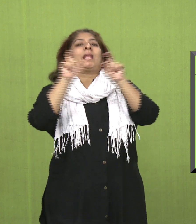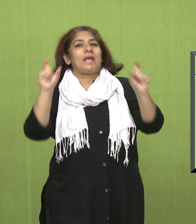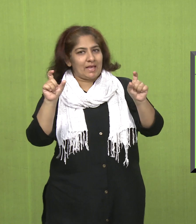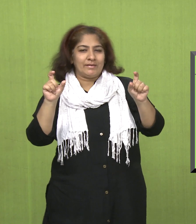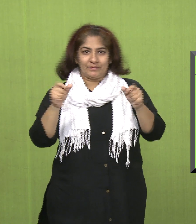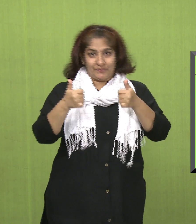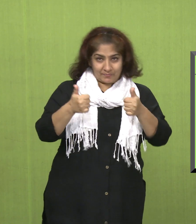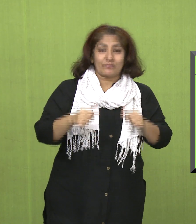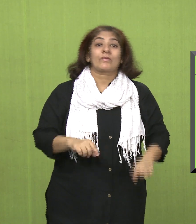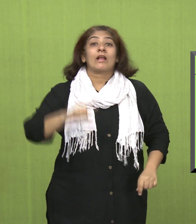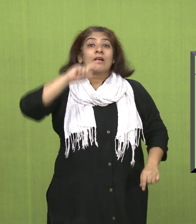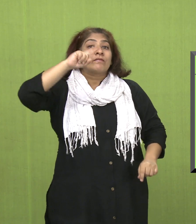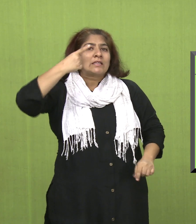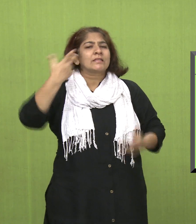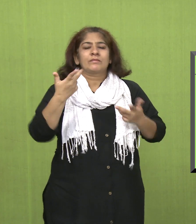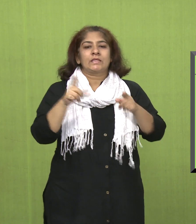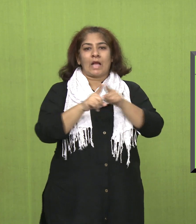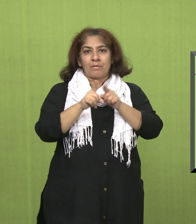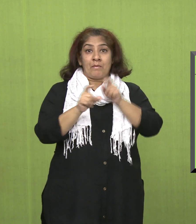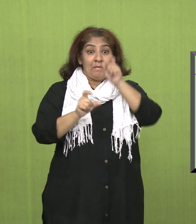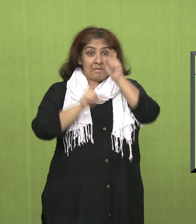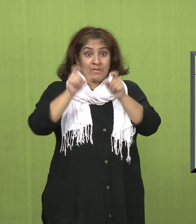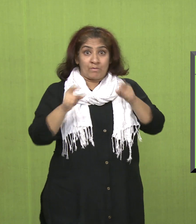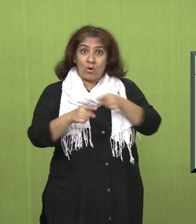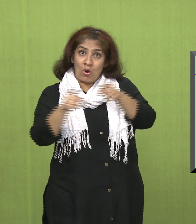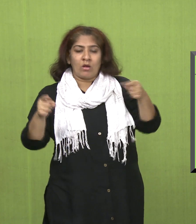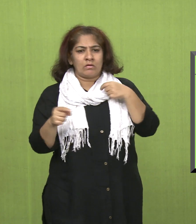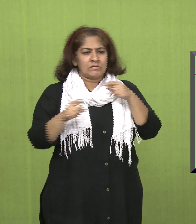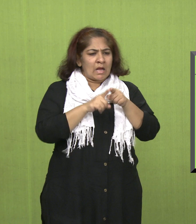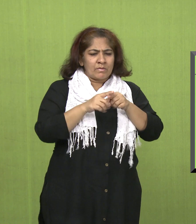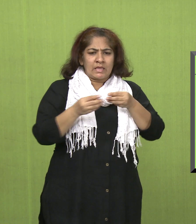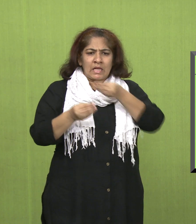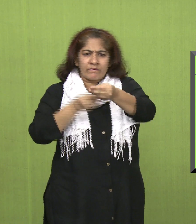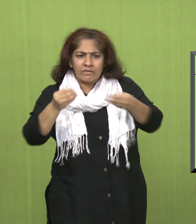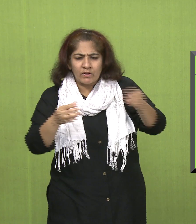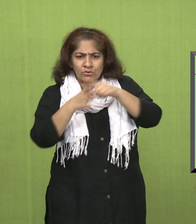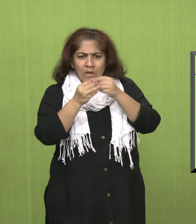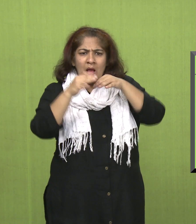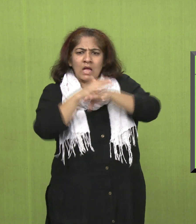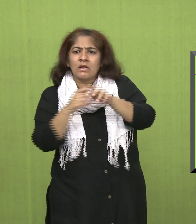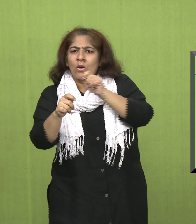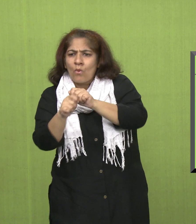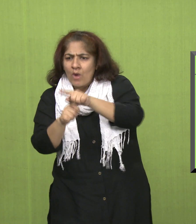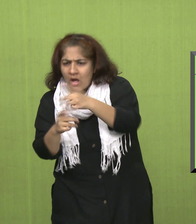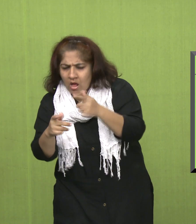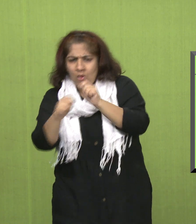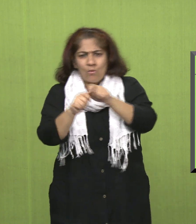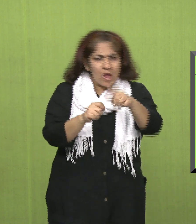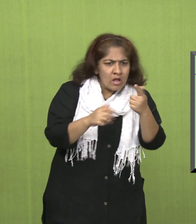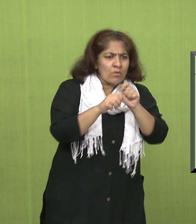That will help you explain the concept better. First is manpower planning. For